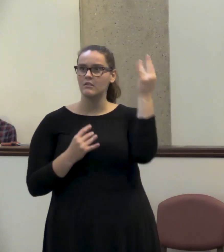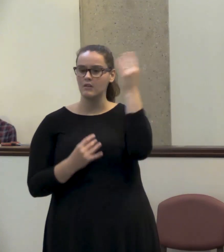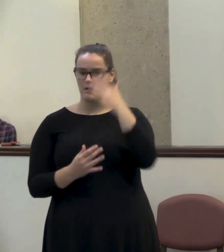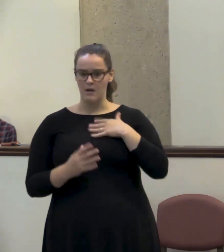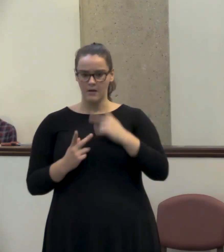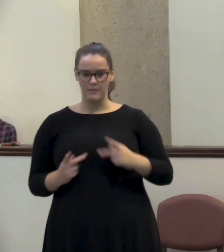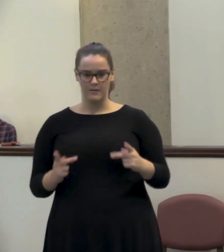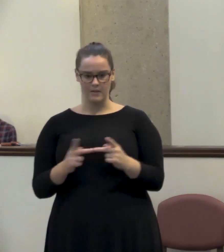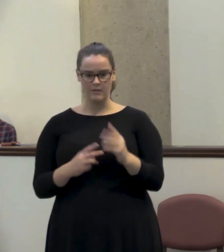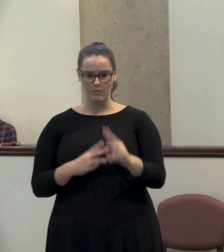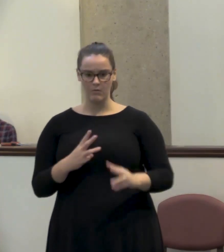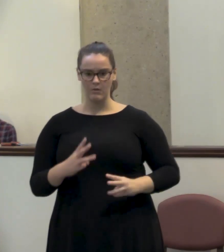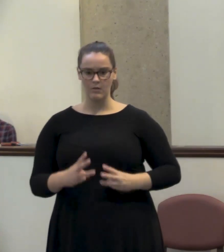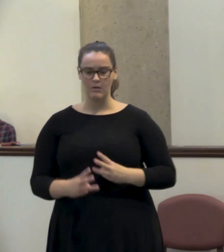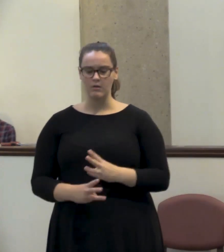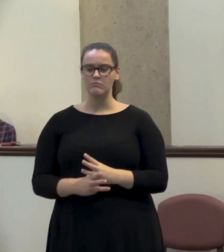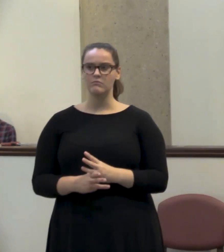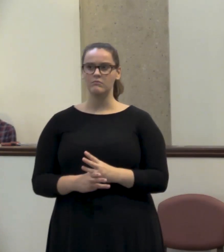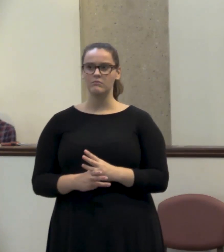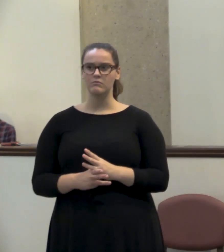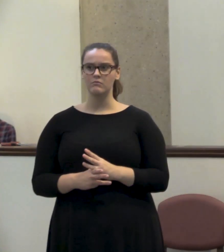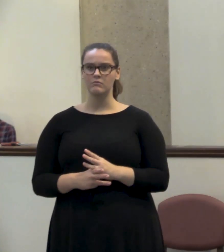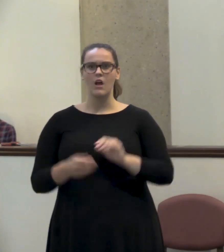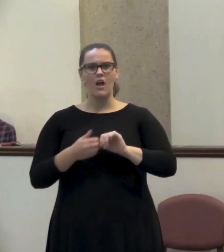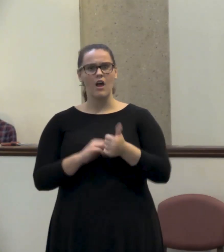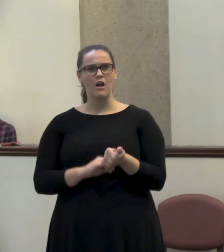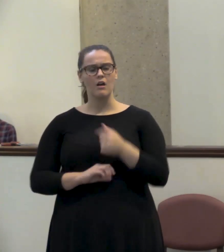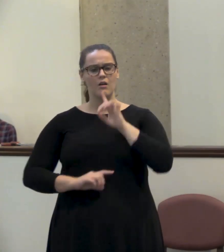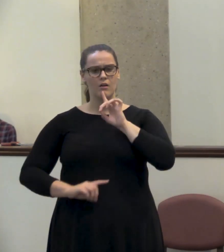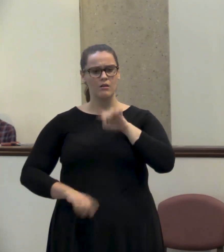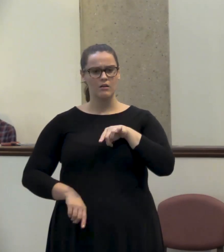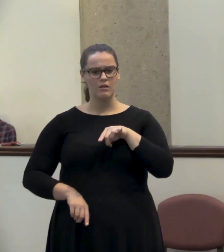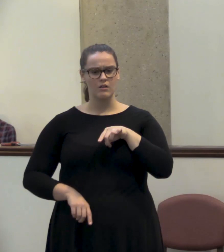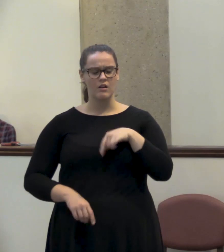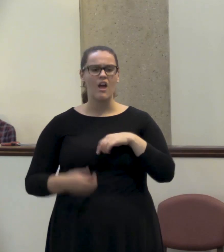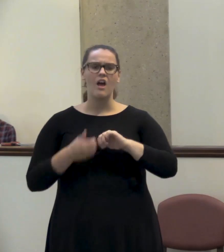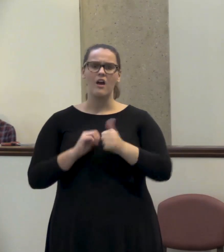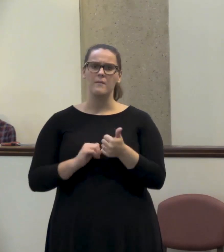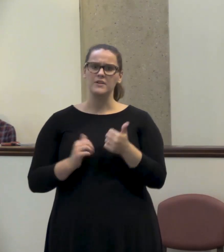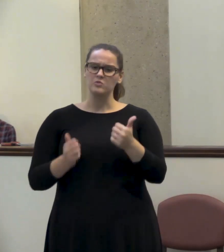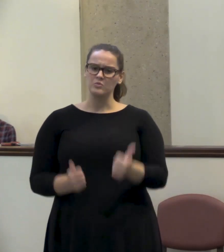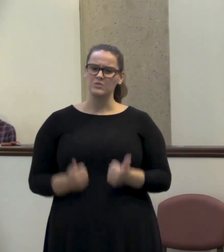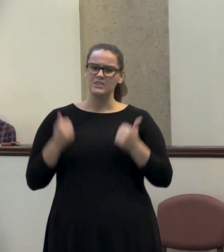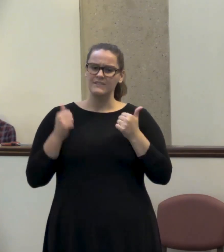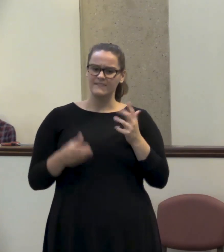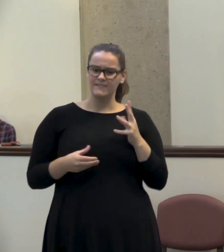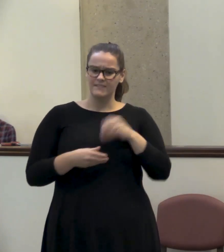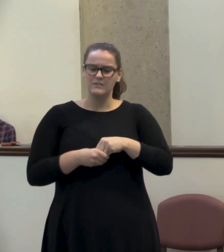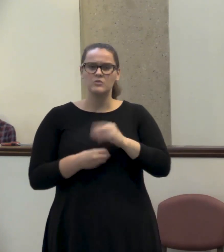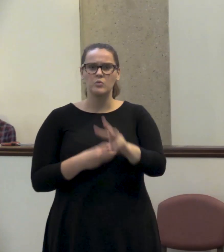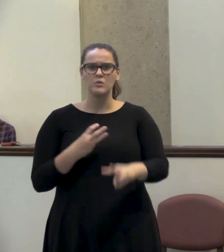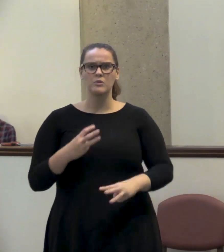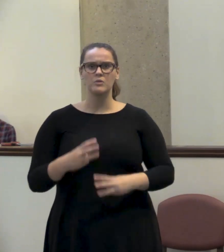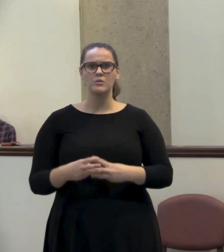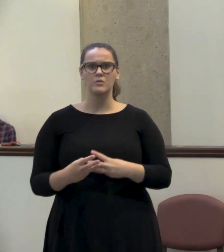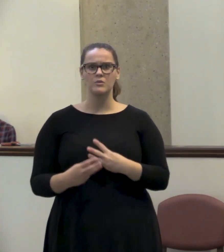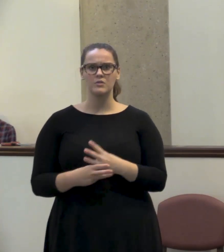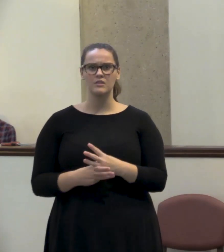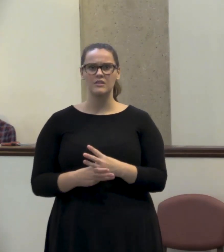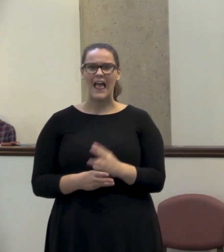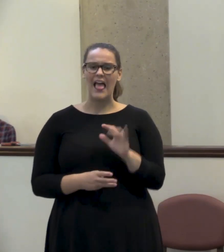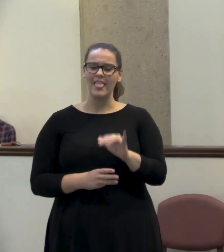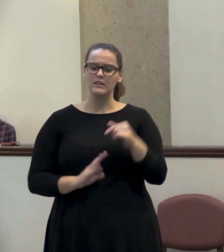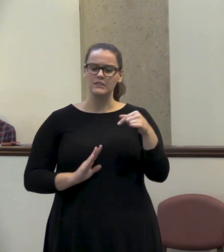in it, how are we to be in the world? And that is the deep